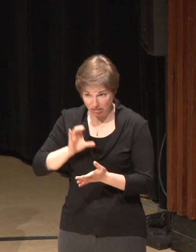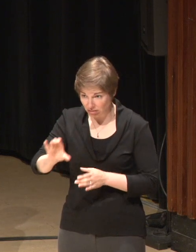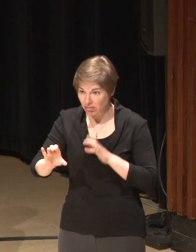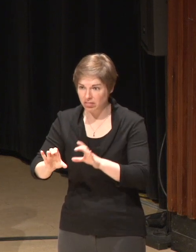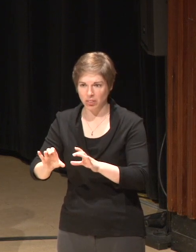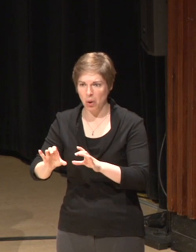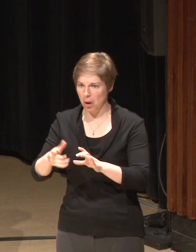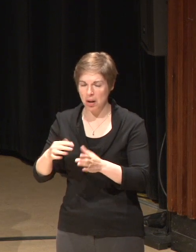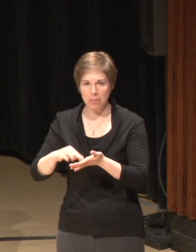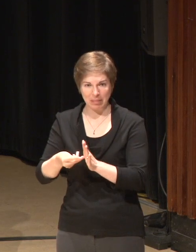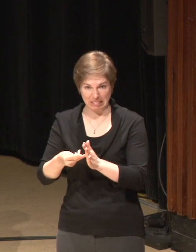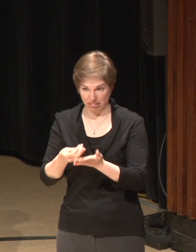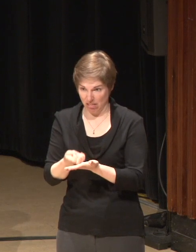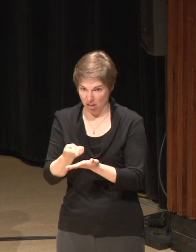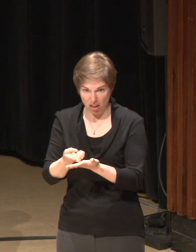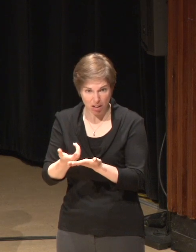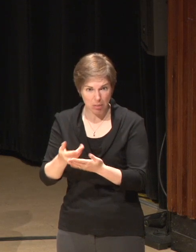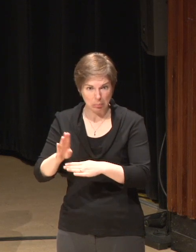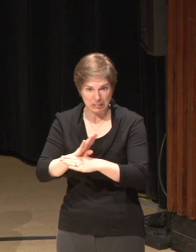years.